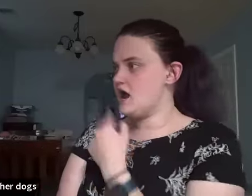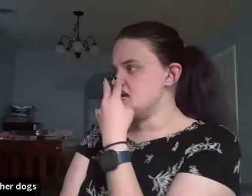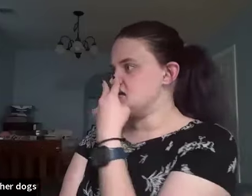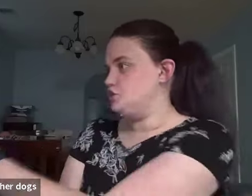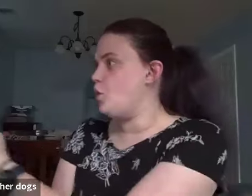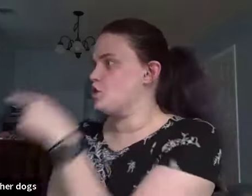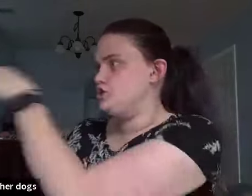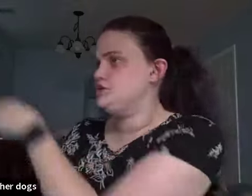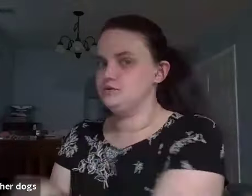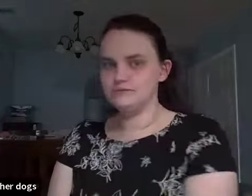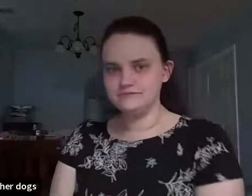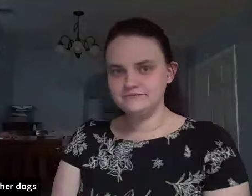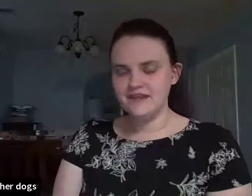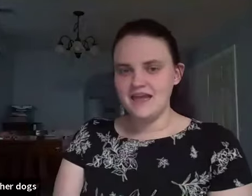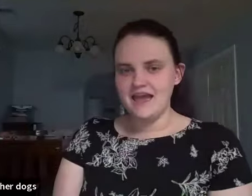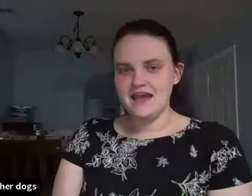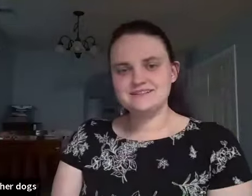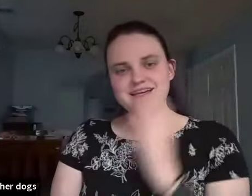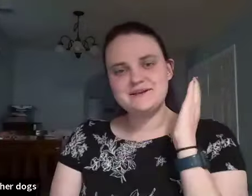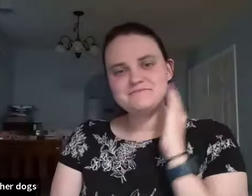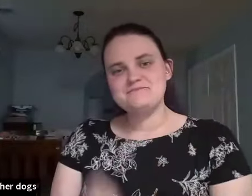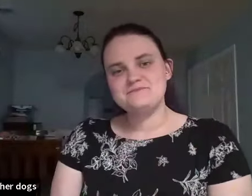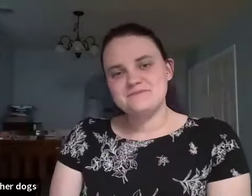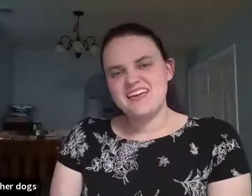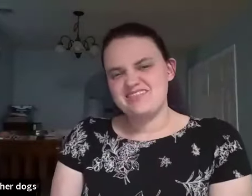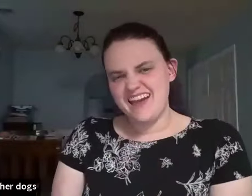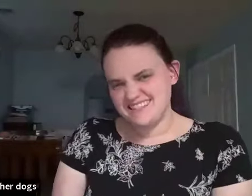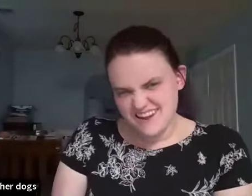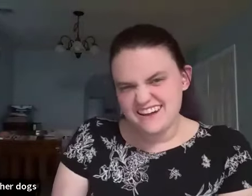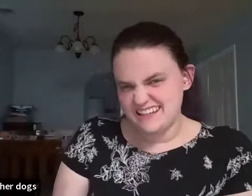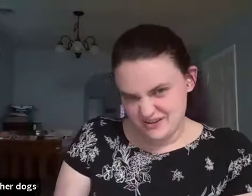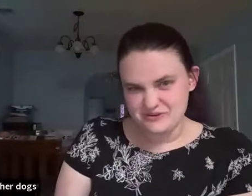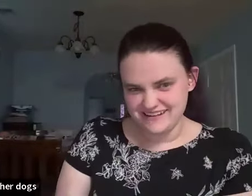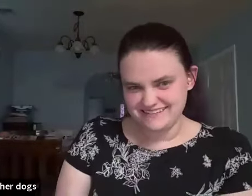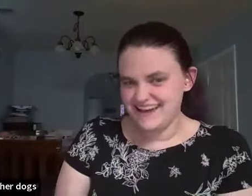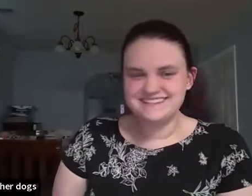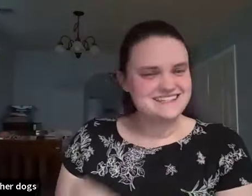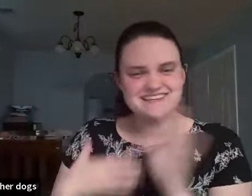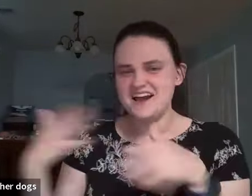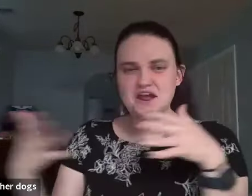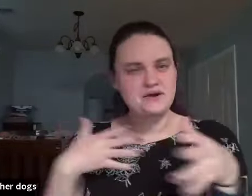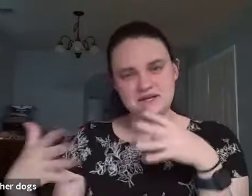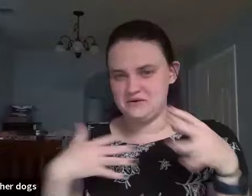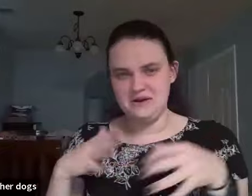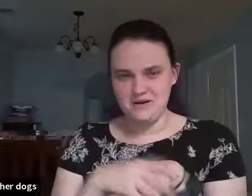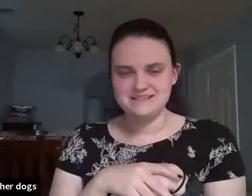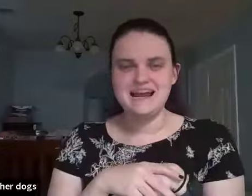I ignore you. And I was like, that's not ignoring. That's not how ignoring works. And I